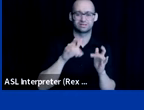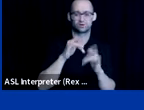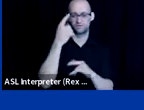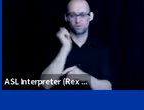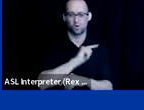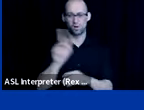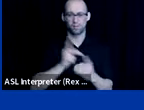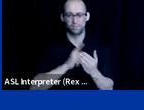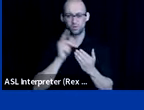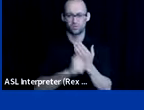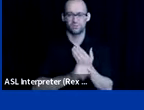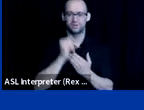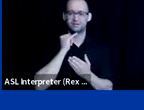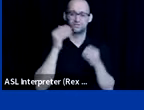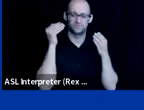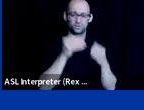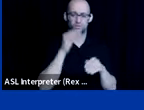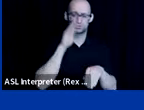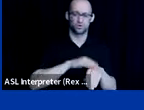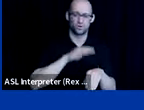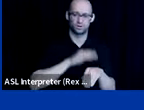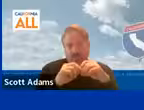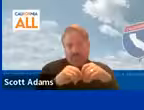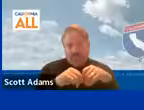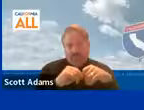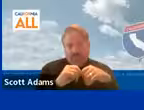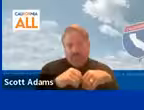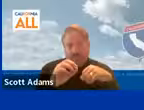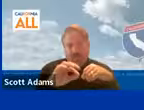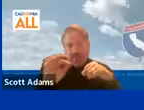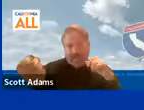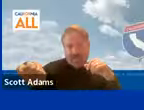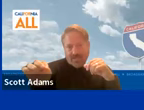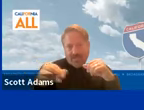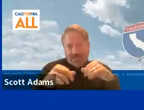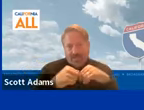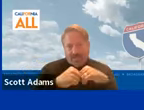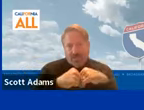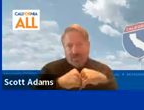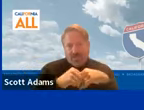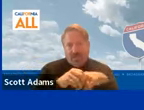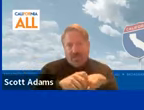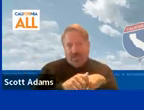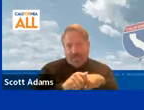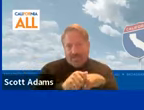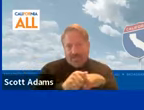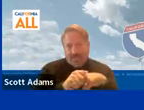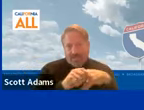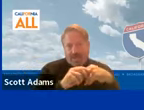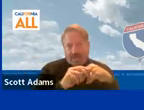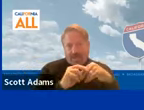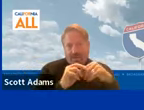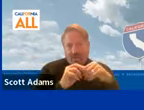is focused on basically three main goals, which is getting people access to reliable